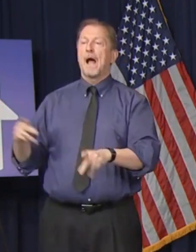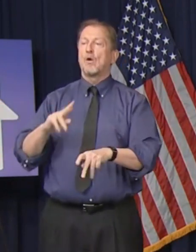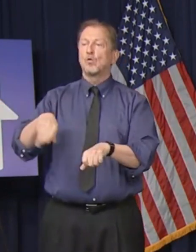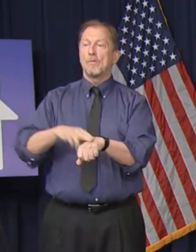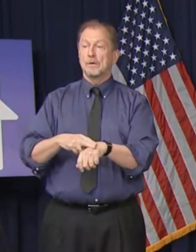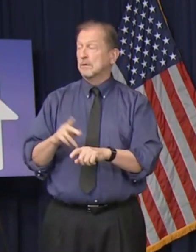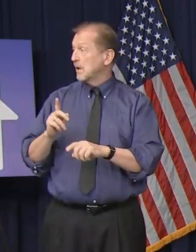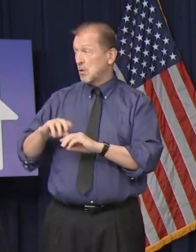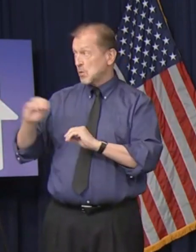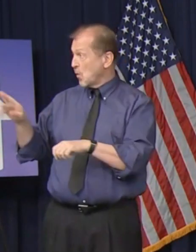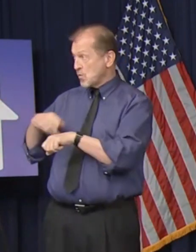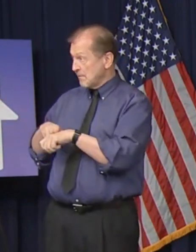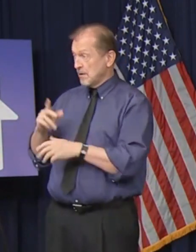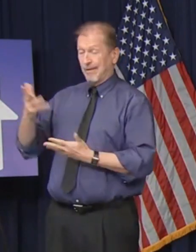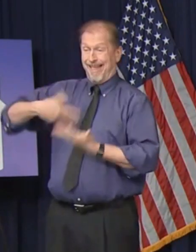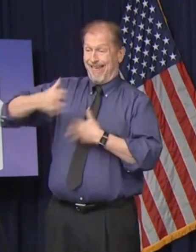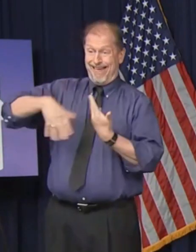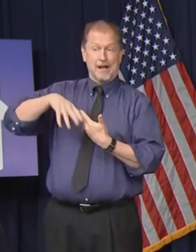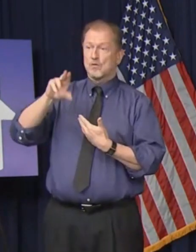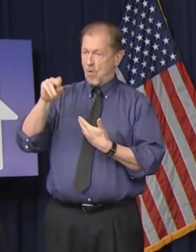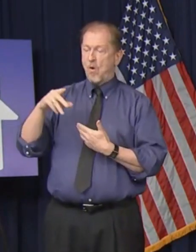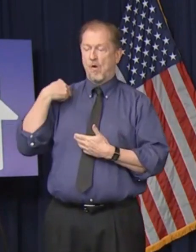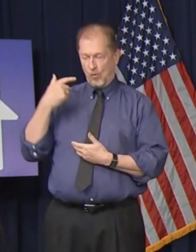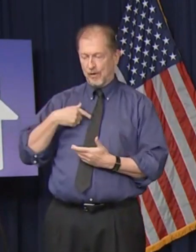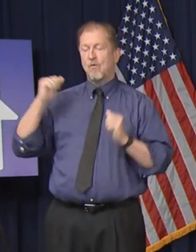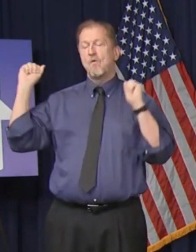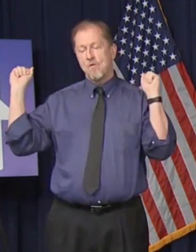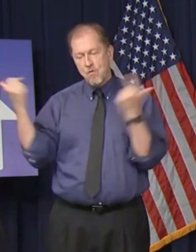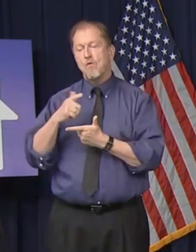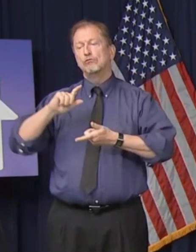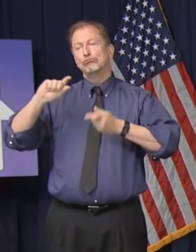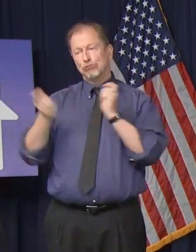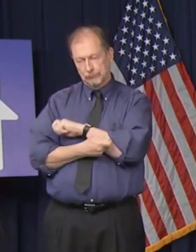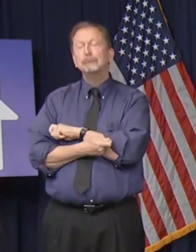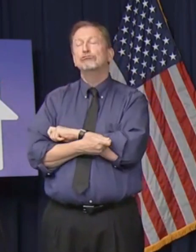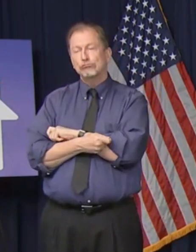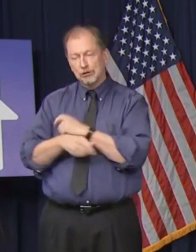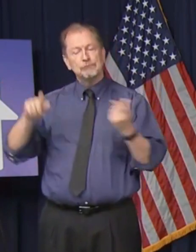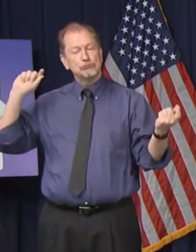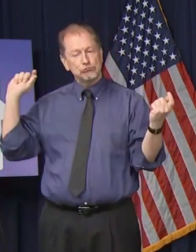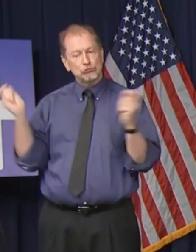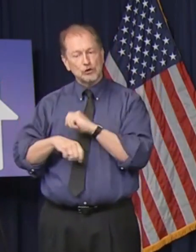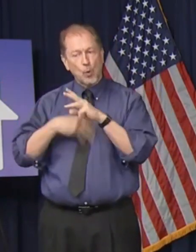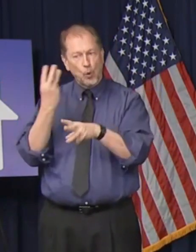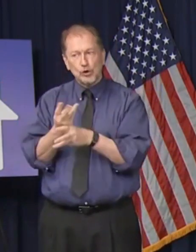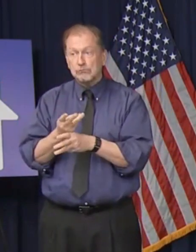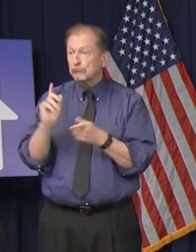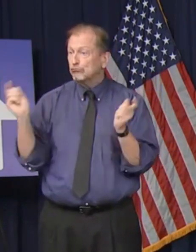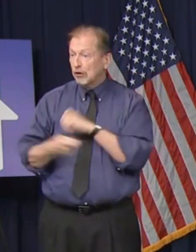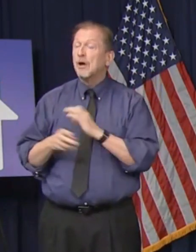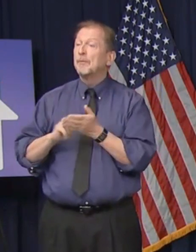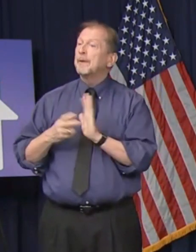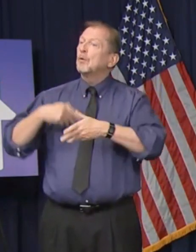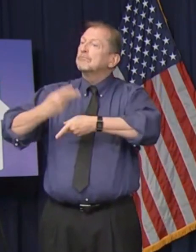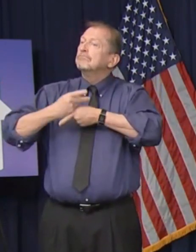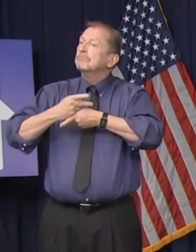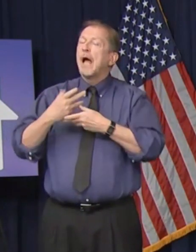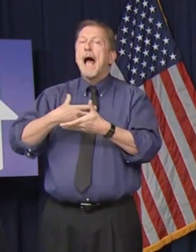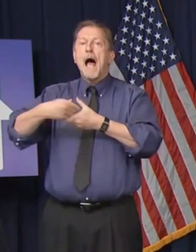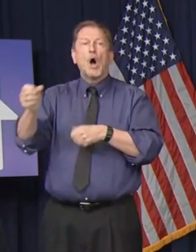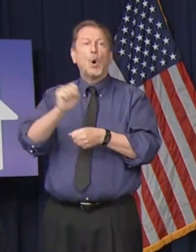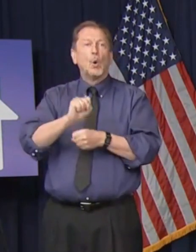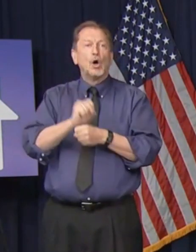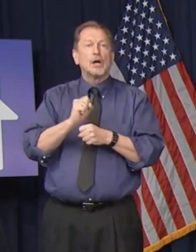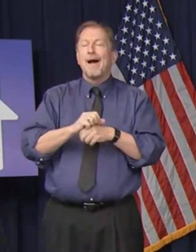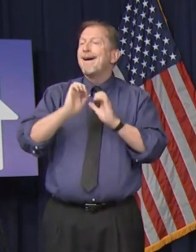of COVID-19. Things are going to be a little bit different. I think we're all going to have to be a lot more careful. And while we're being careful,